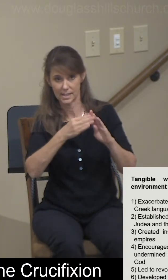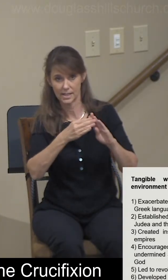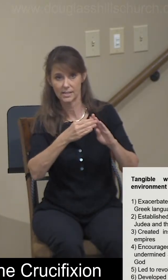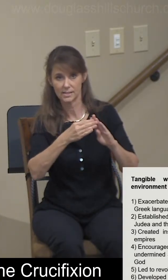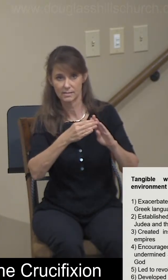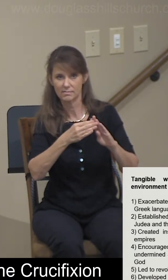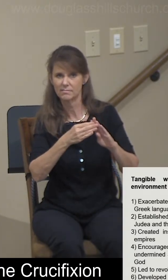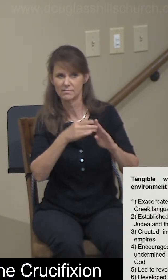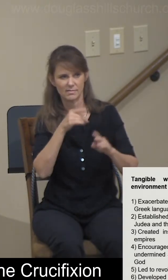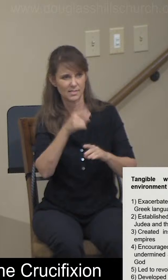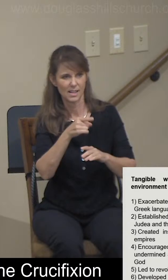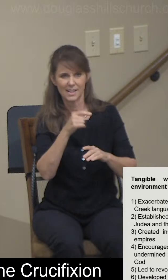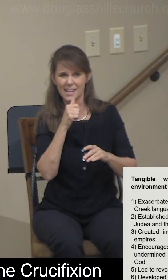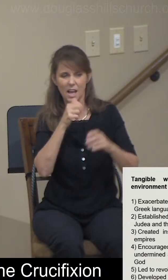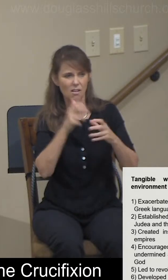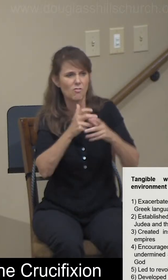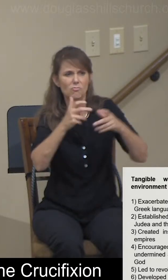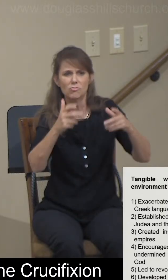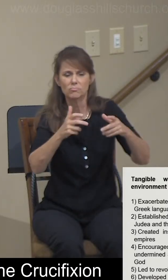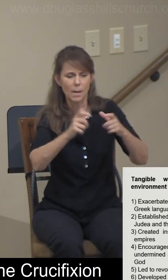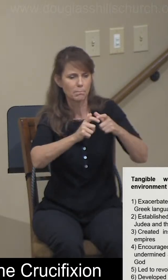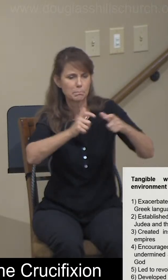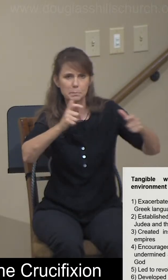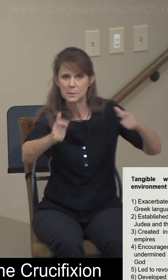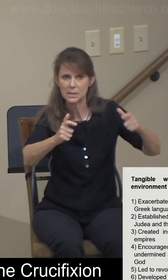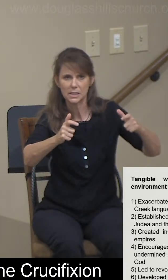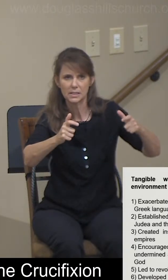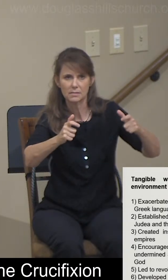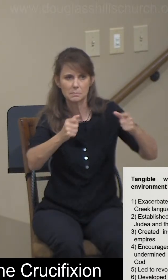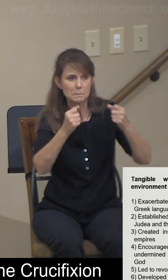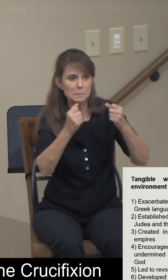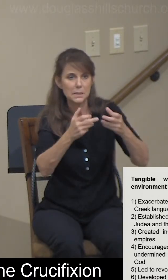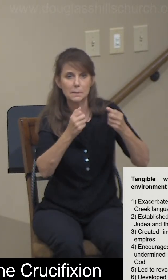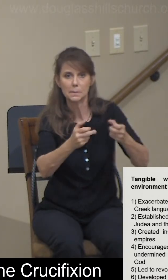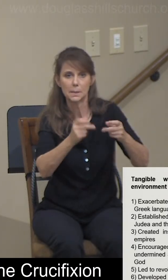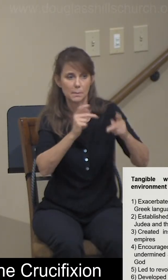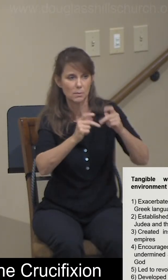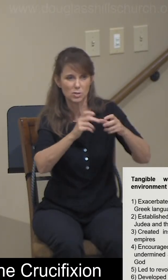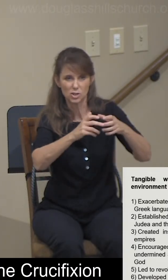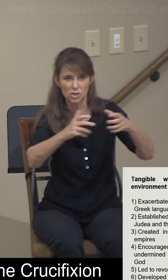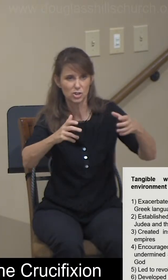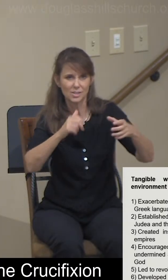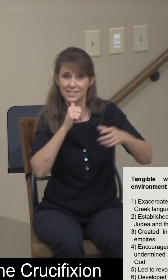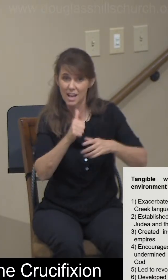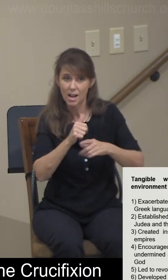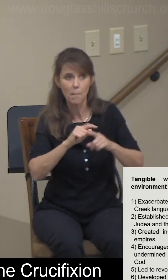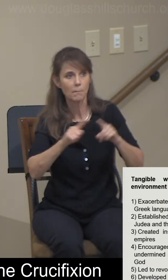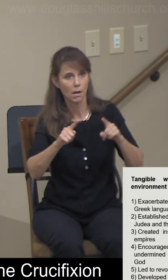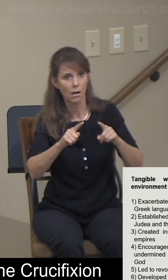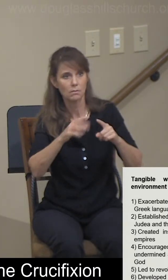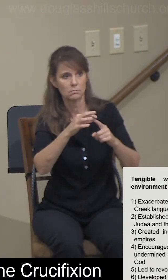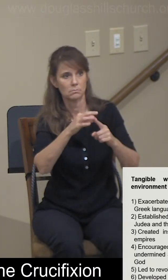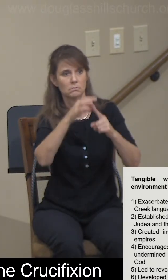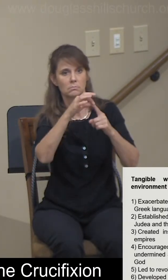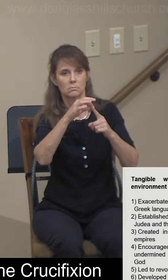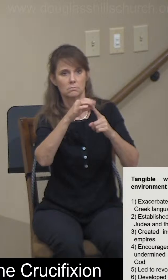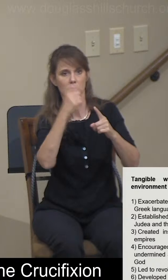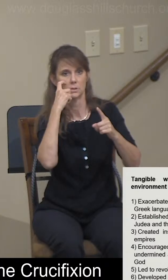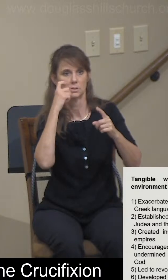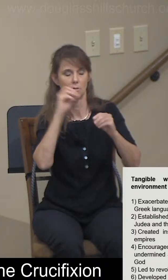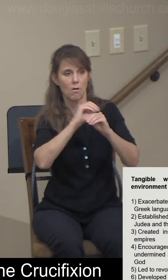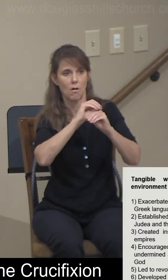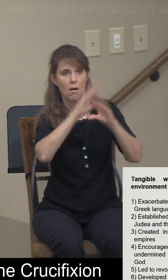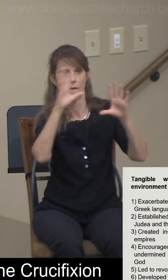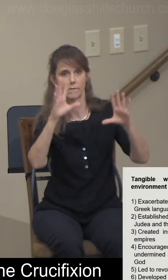mentioned, they aren't necessarily a lot of people, but in some ways they stick out like a sore thumb